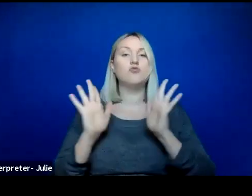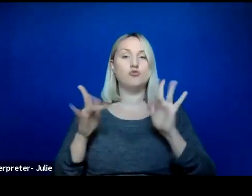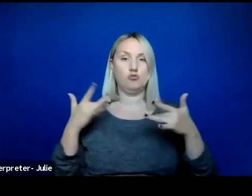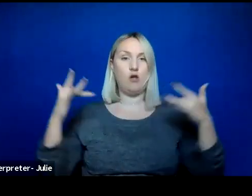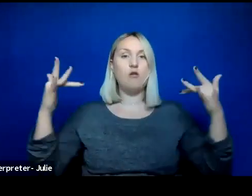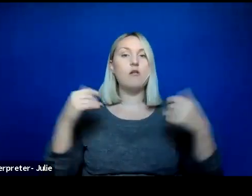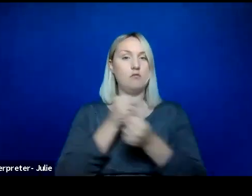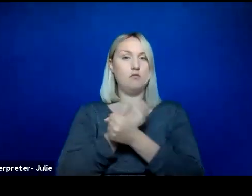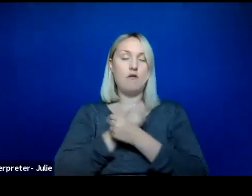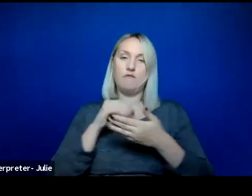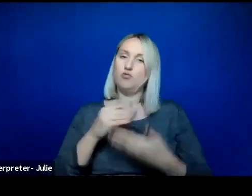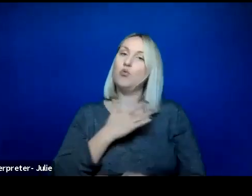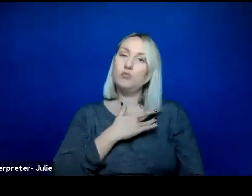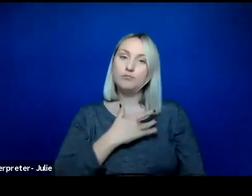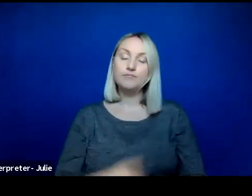the love in your heart.